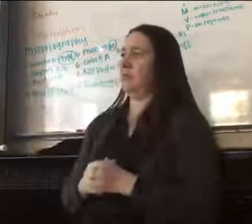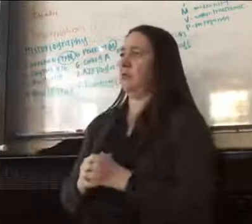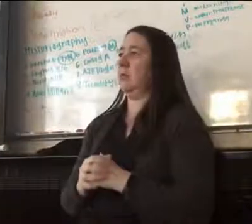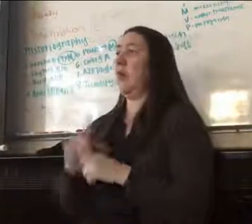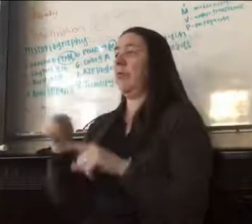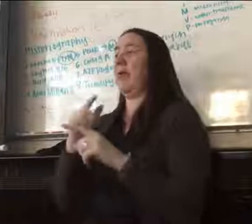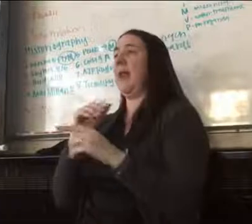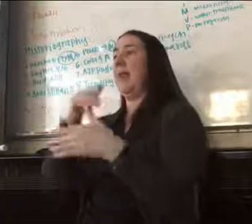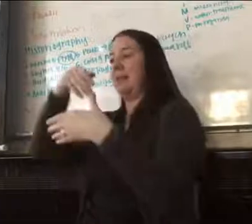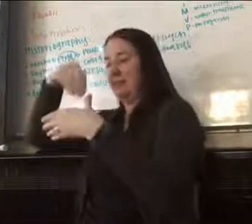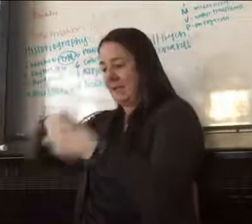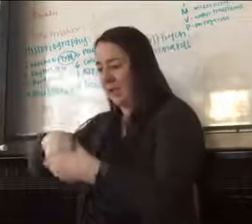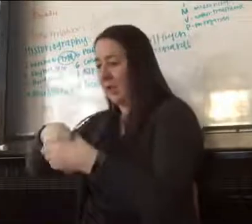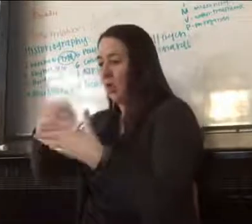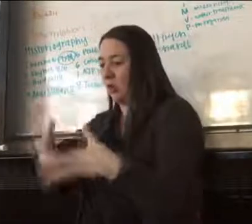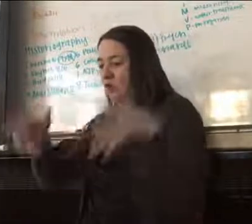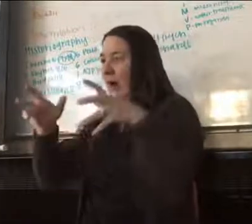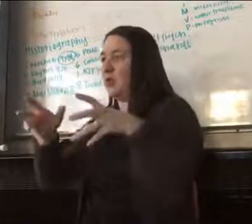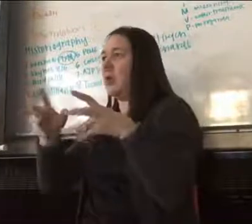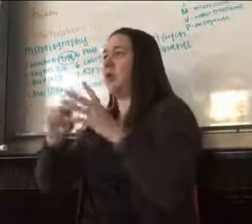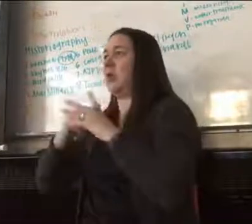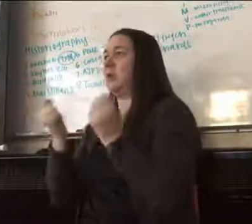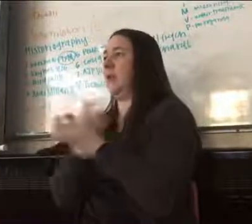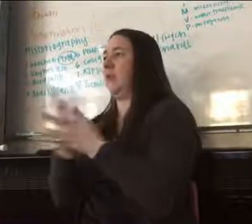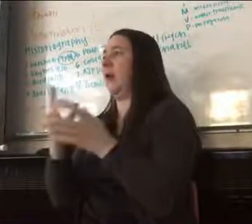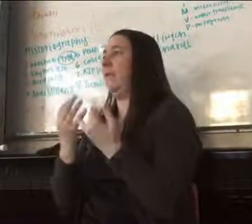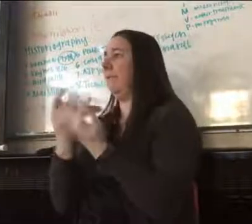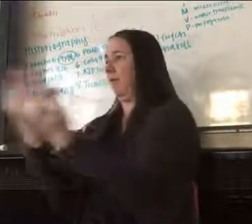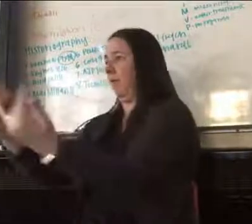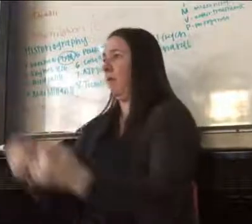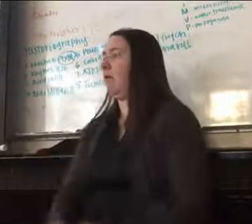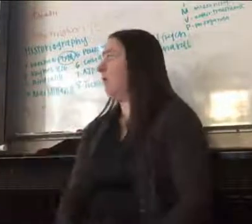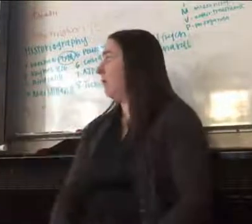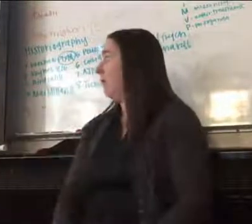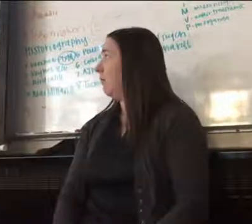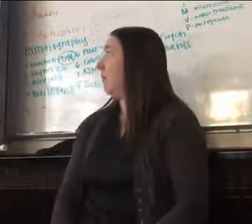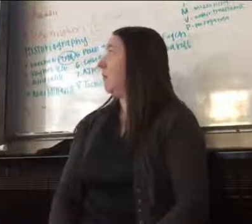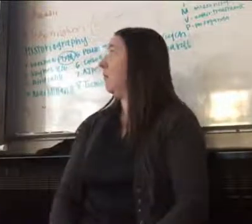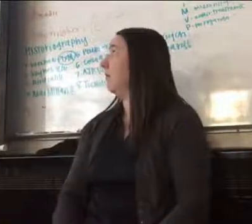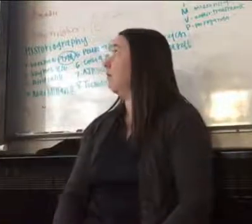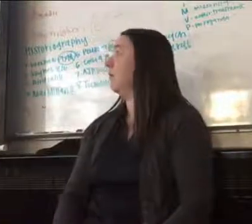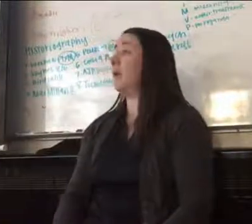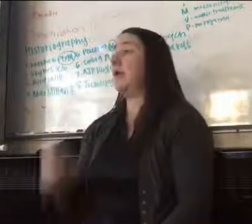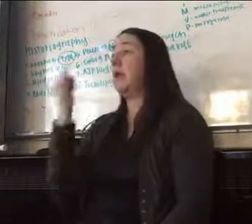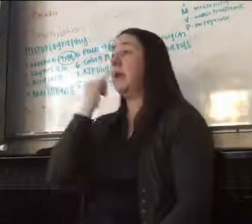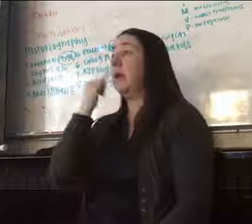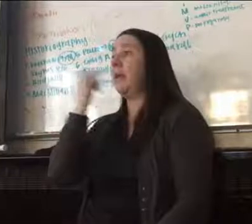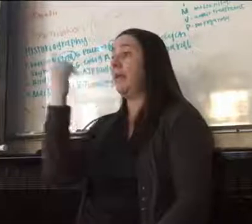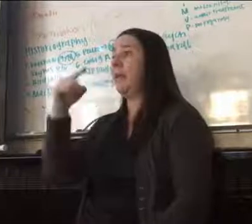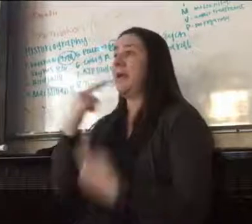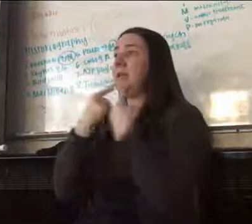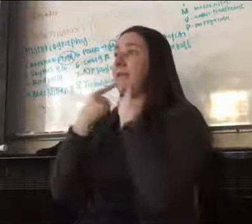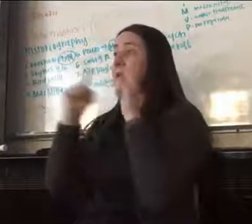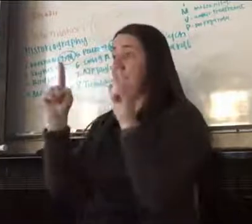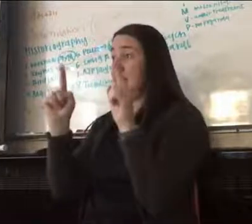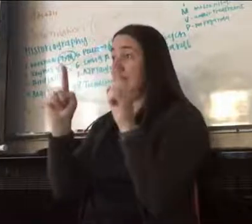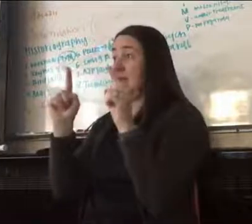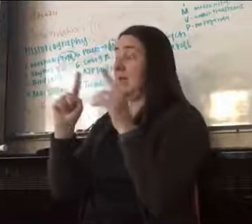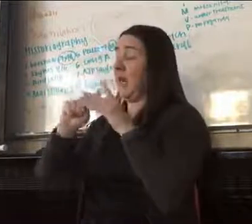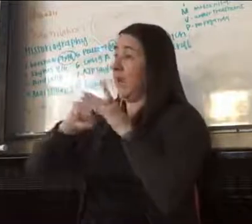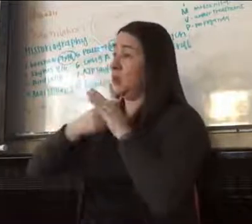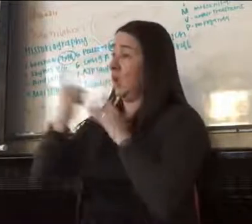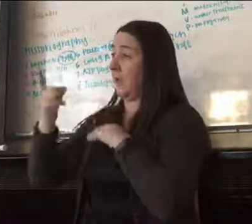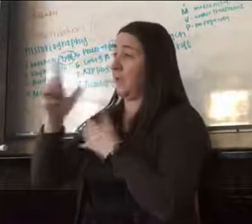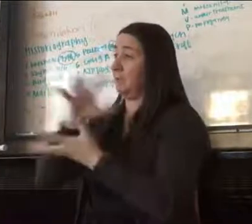and then it catches fire, so whoever's in the trenches. If they succeed in igniting this mixture of diesel